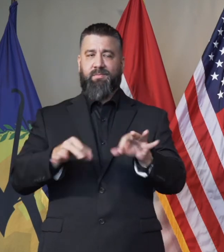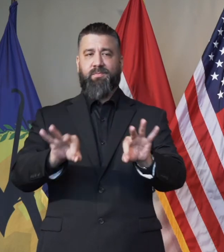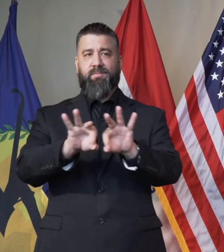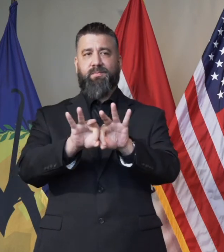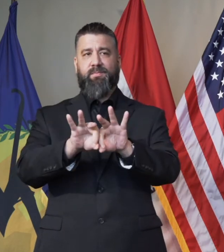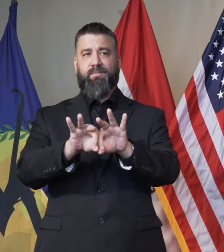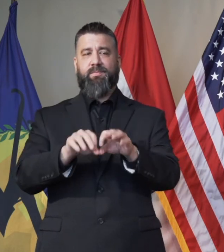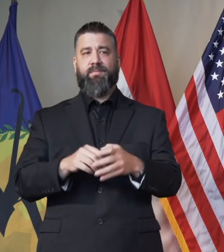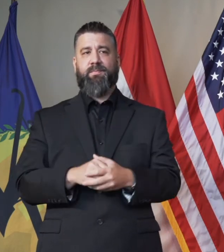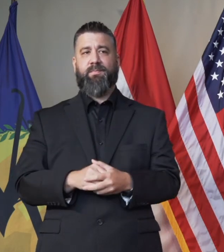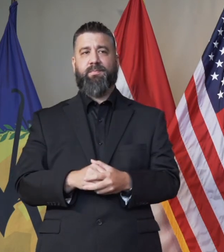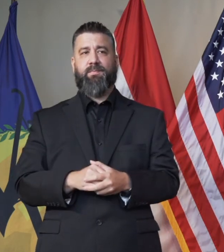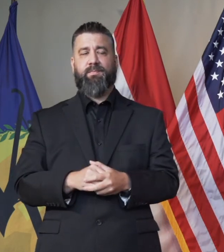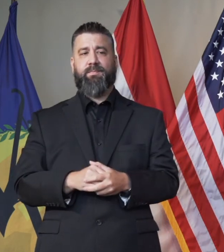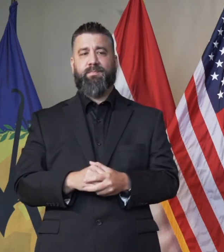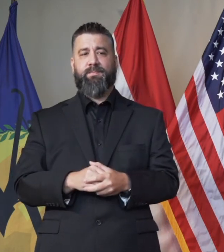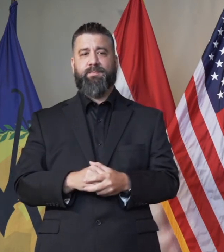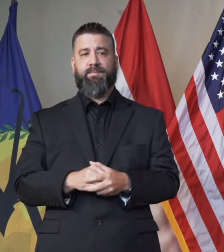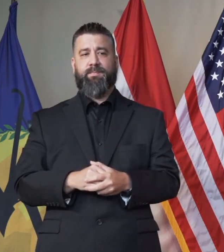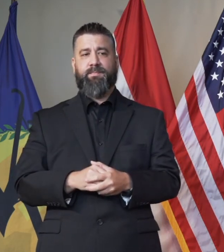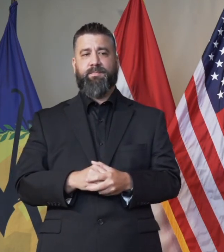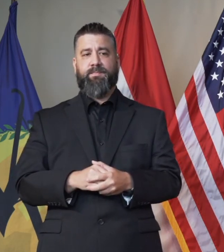So we are not looking at